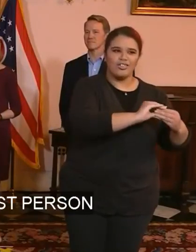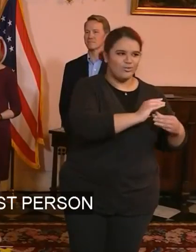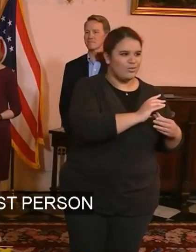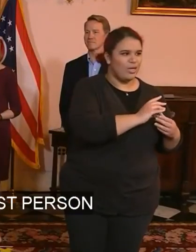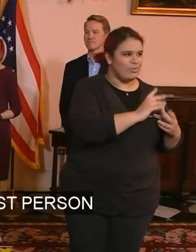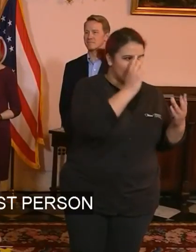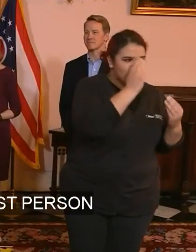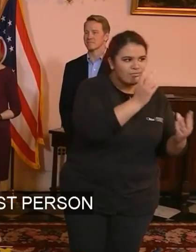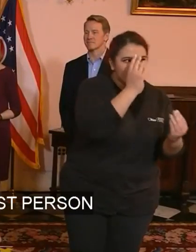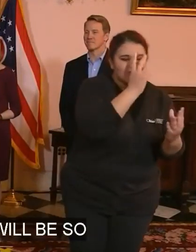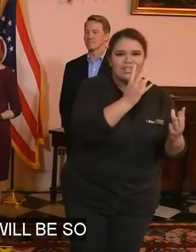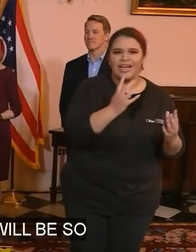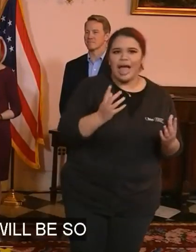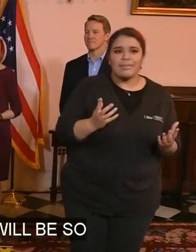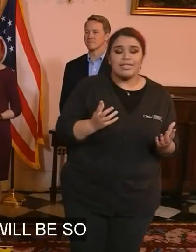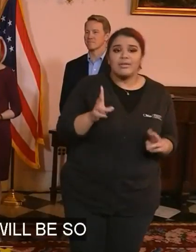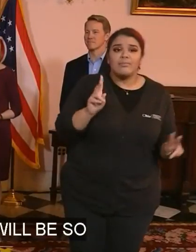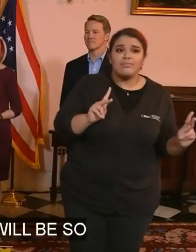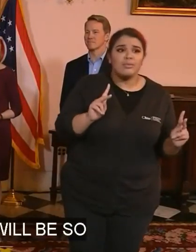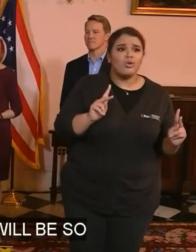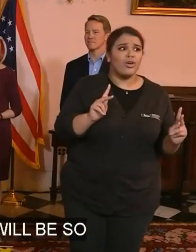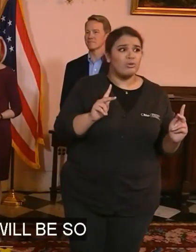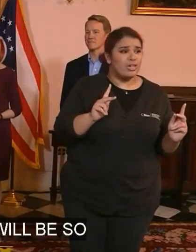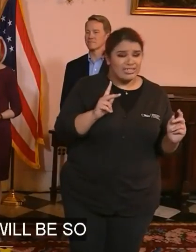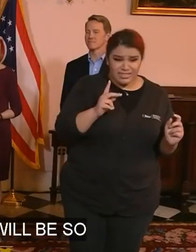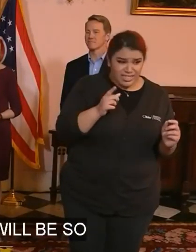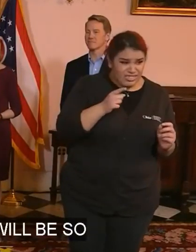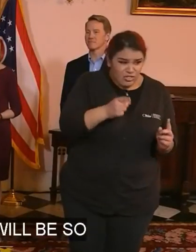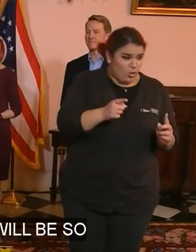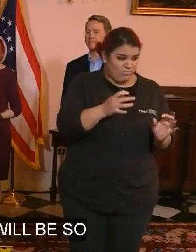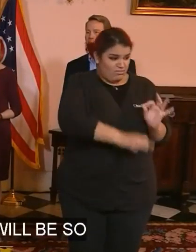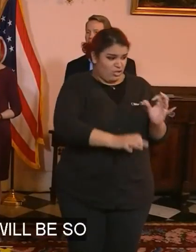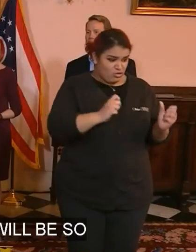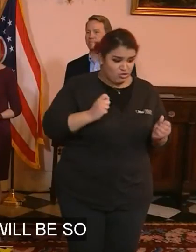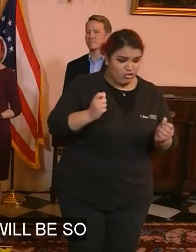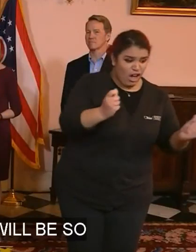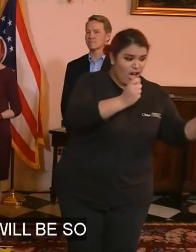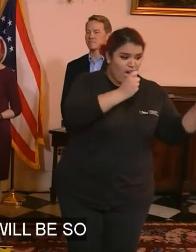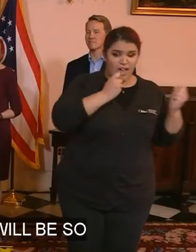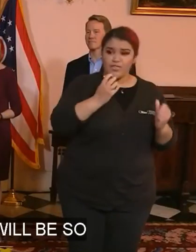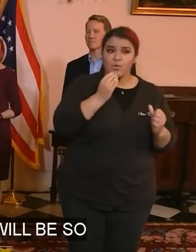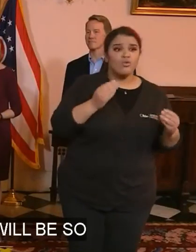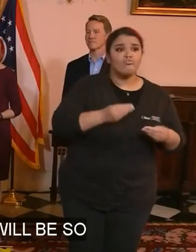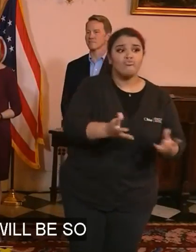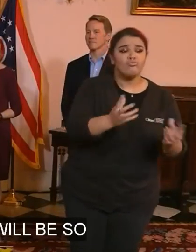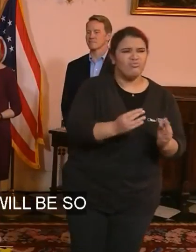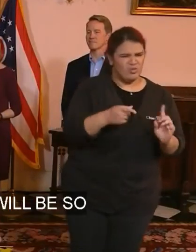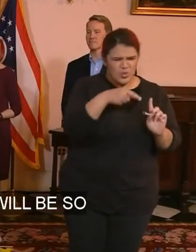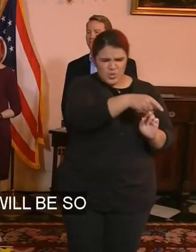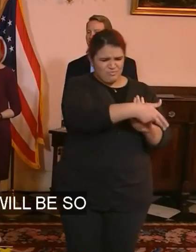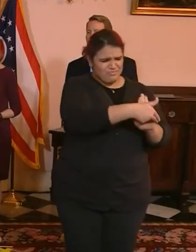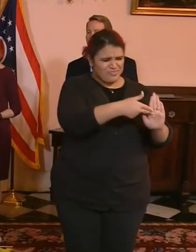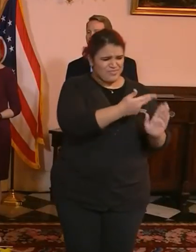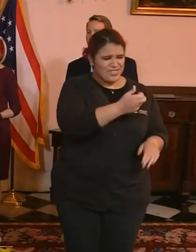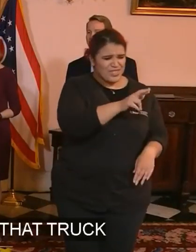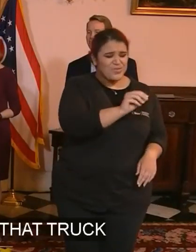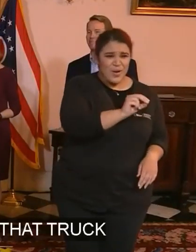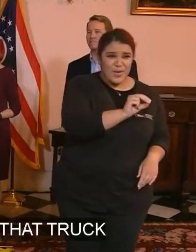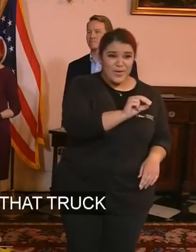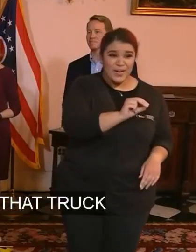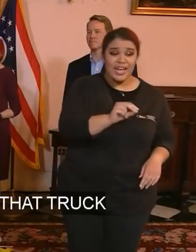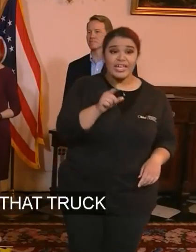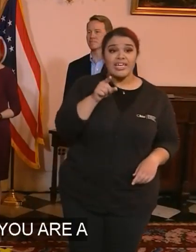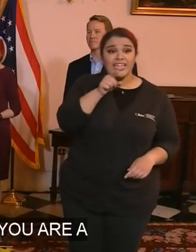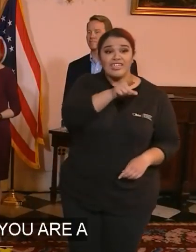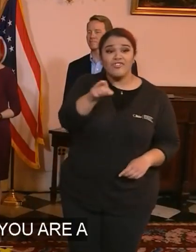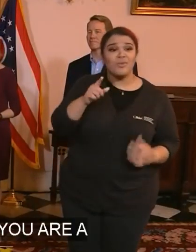of essential food for the rest of us, you are a hero. And if you're healthy, you will keep working. I know you will.